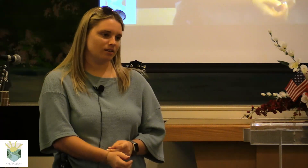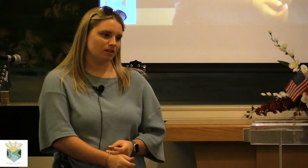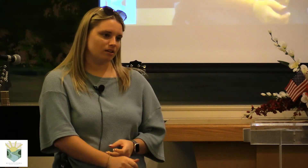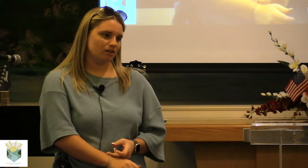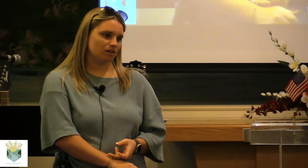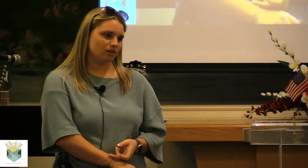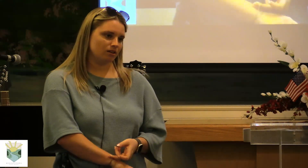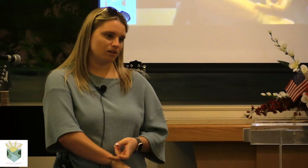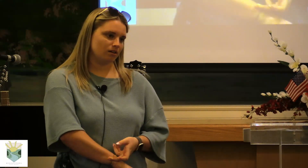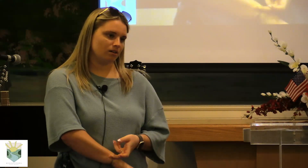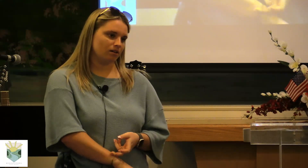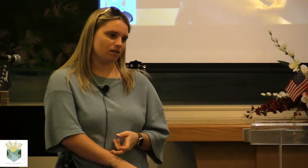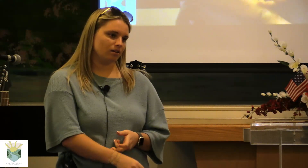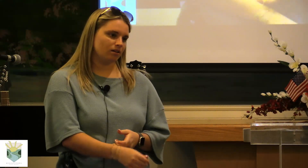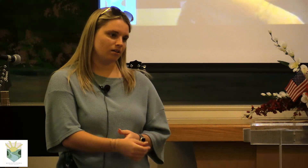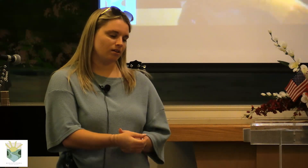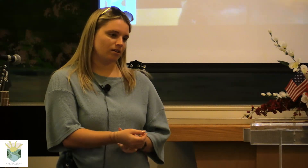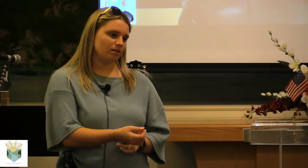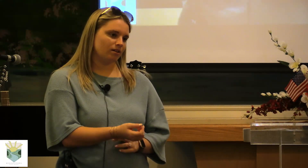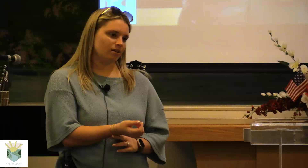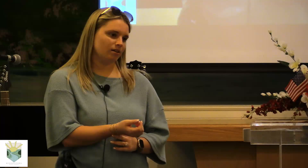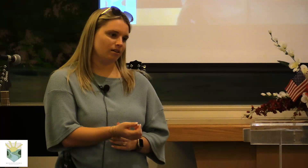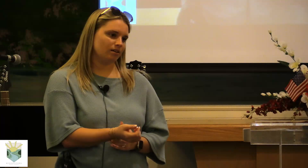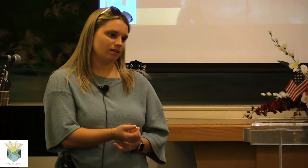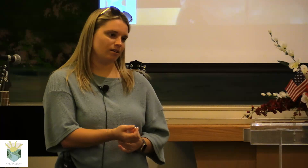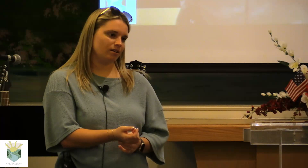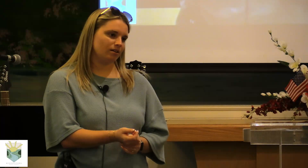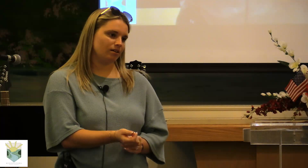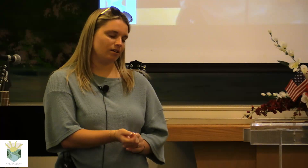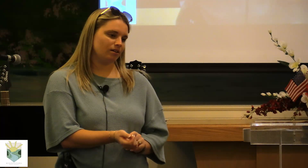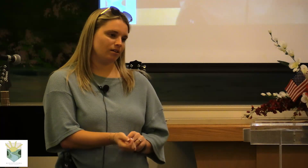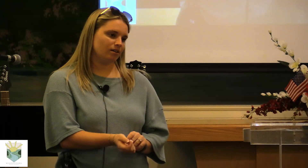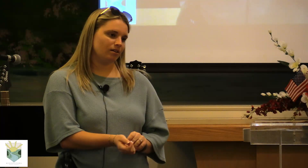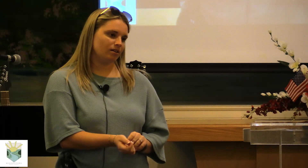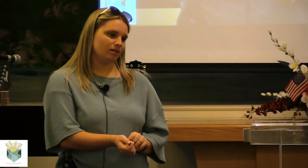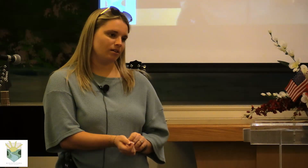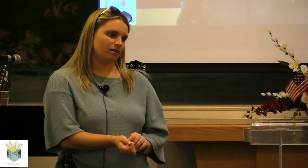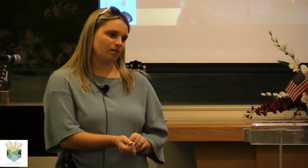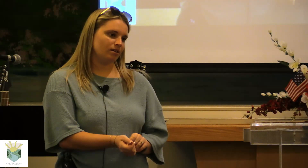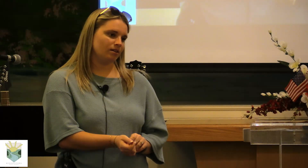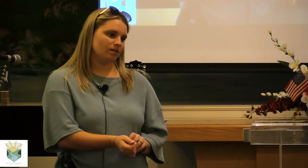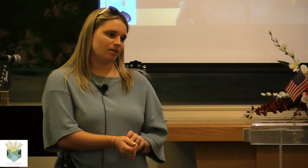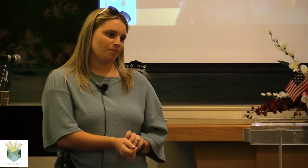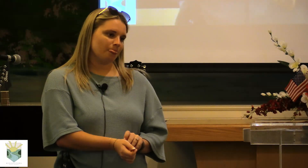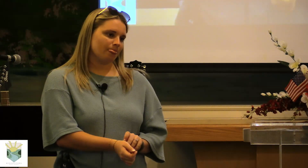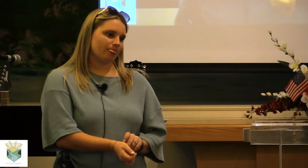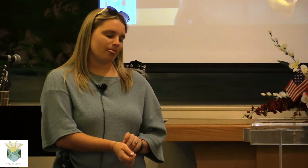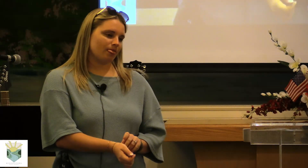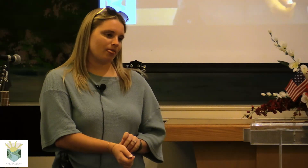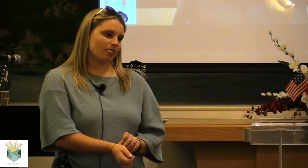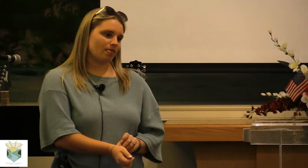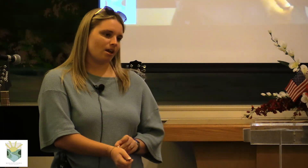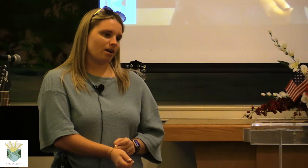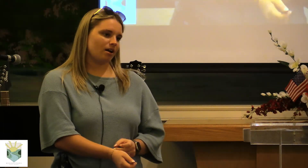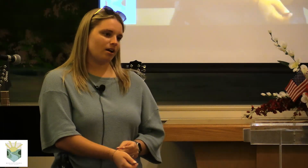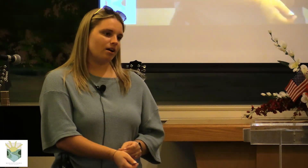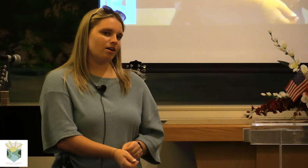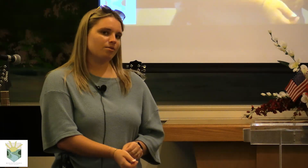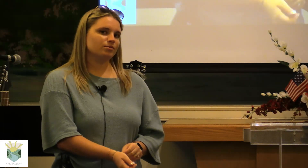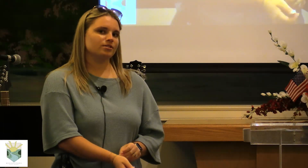language, if they're talking, I did a nice job vacuuming, or I cleaned the vacuum. How do you differentiate?